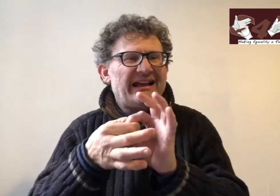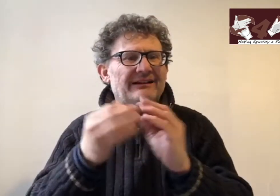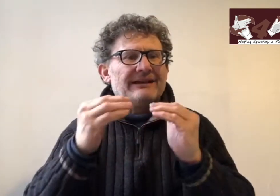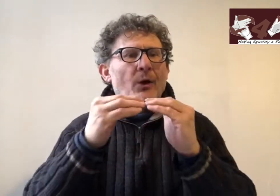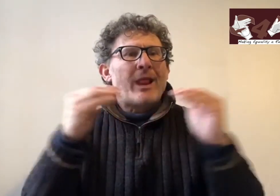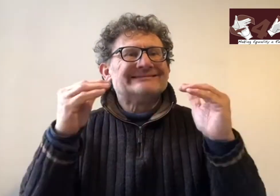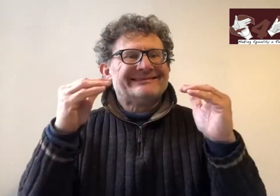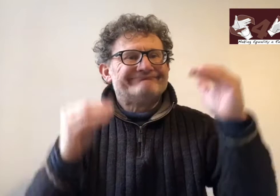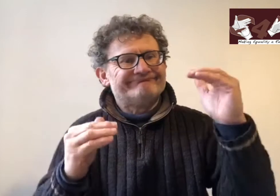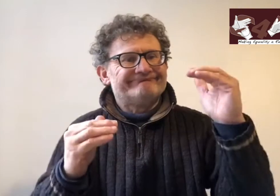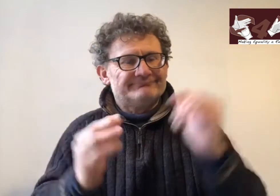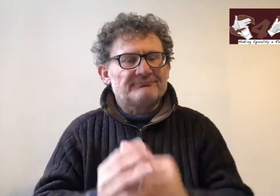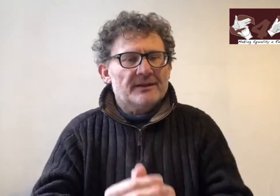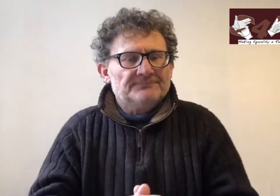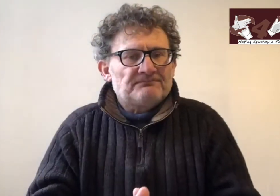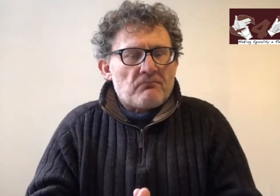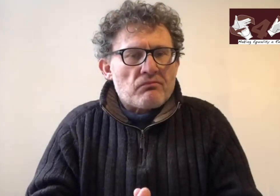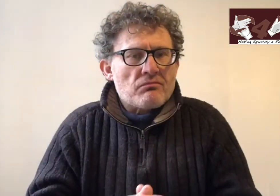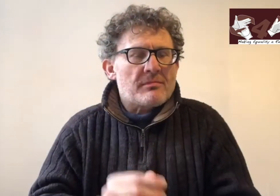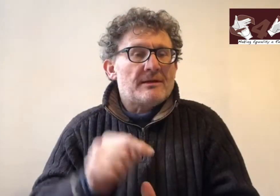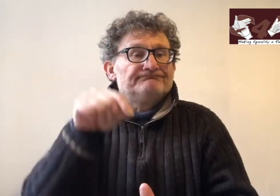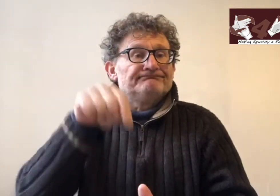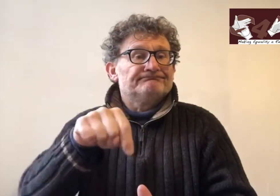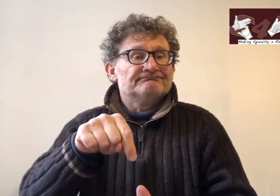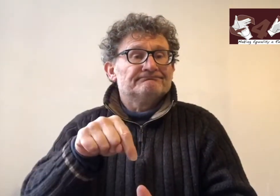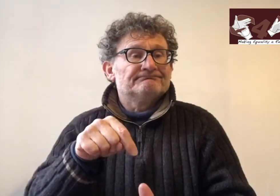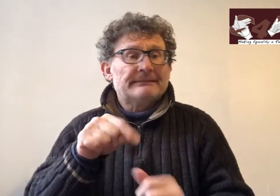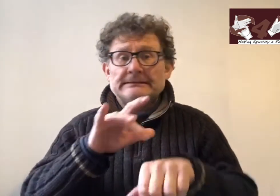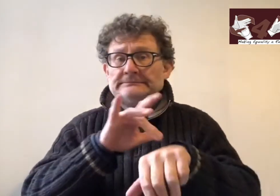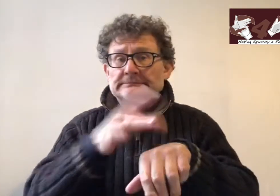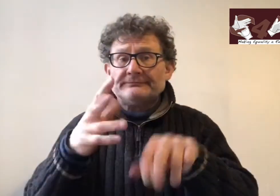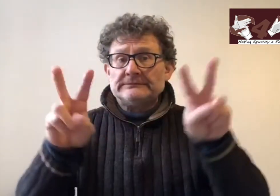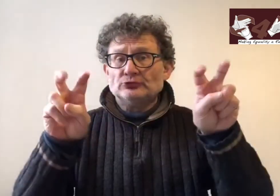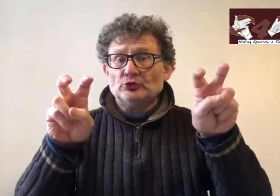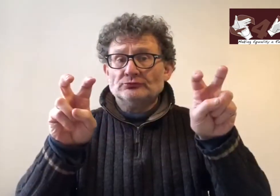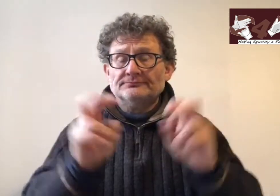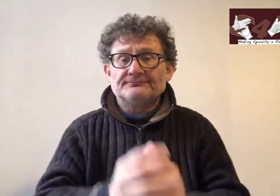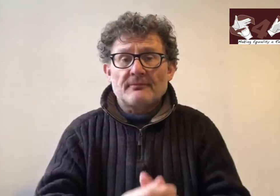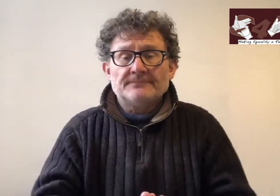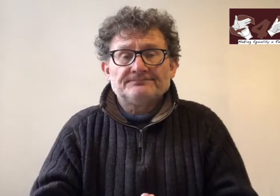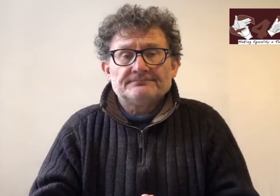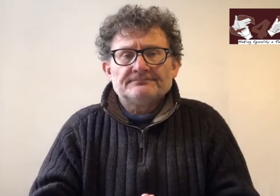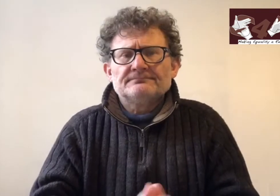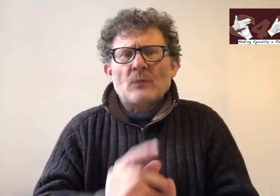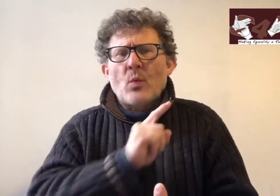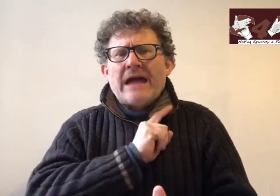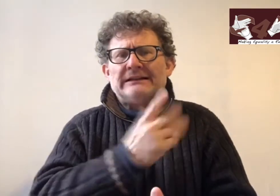that was around the inequalities that we suffer as deaf people. I want to also talk about quite a sensitive